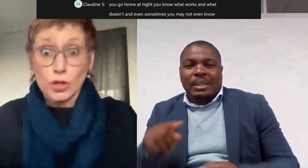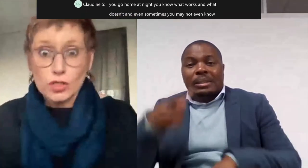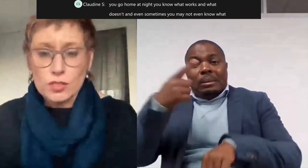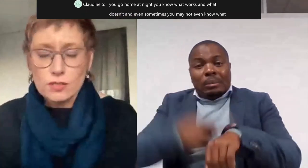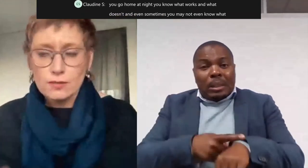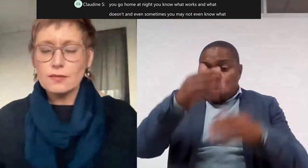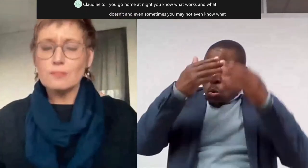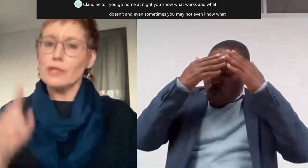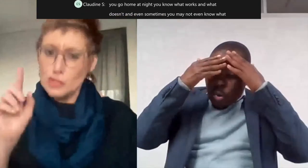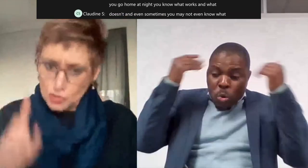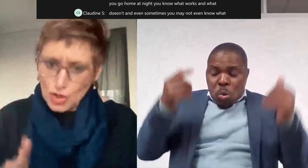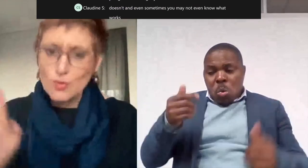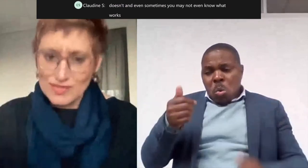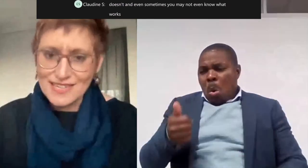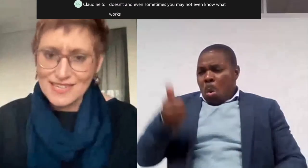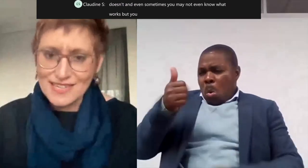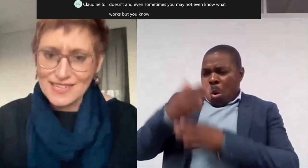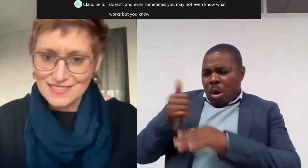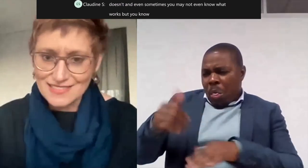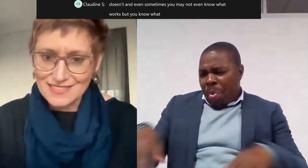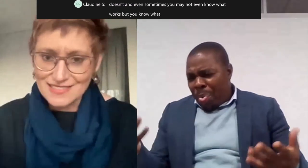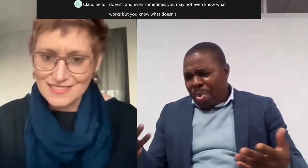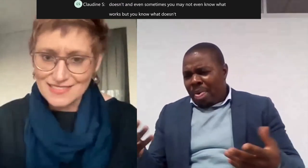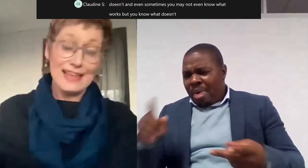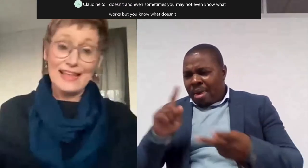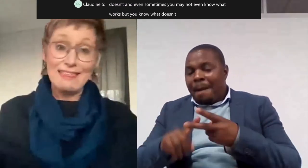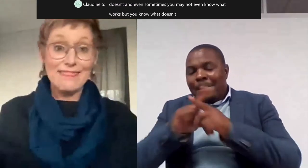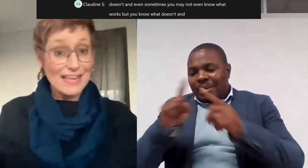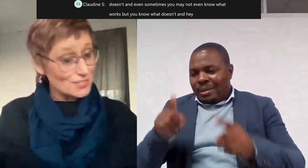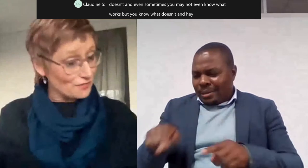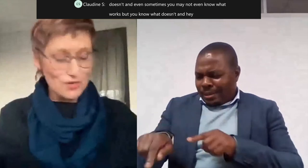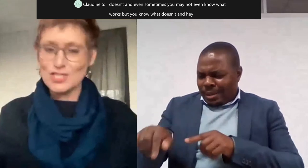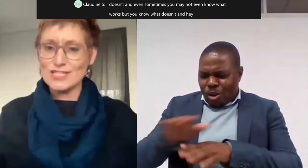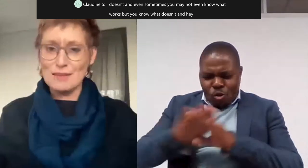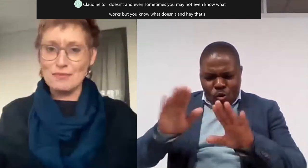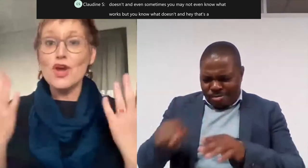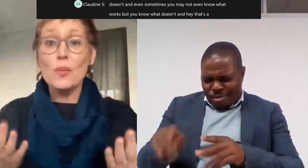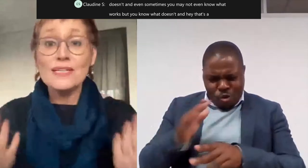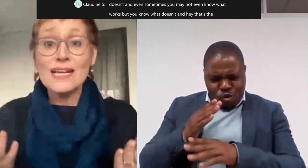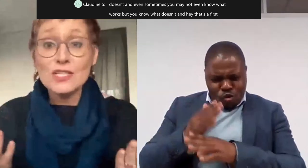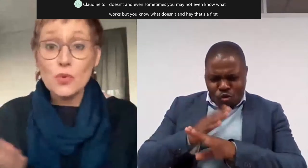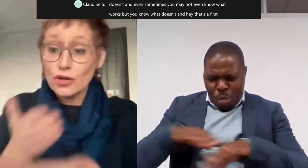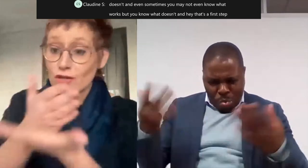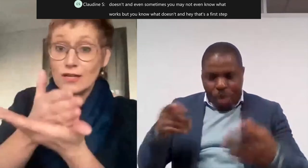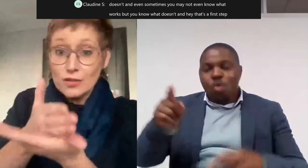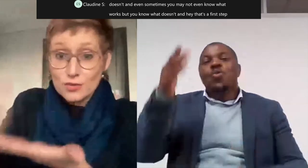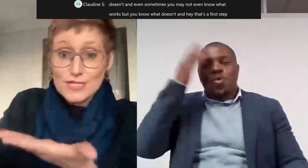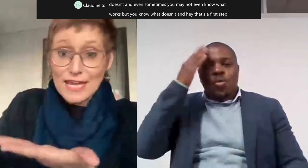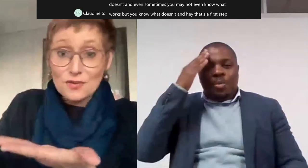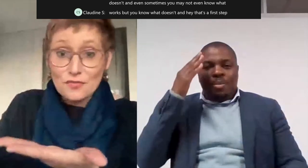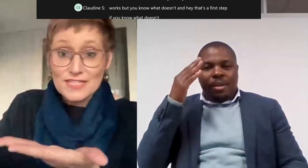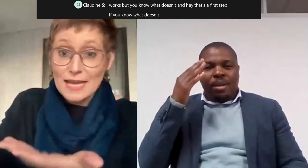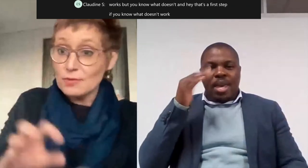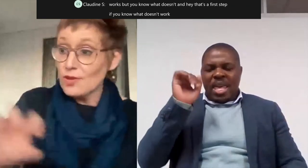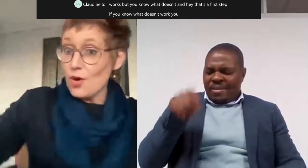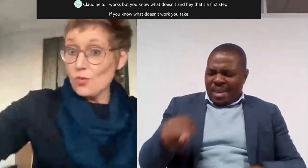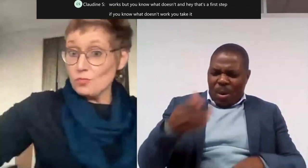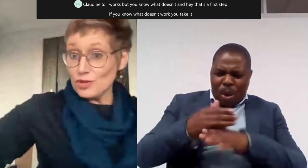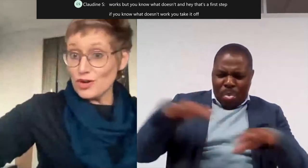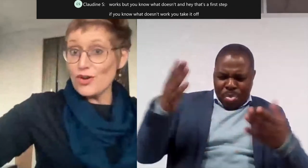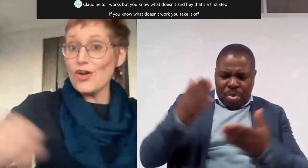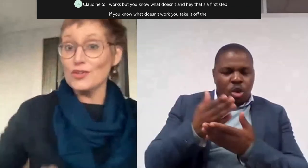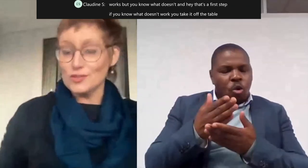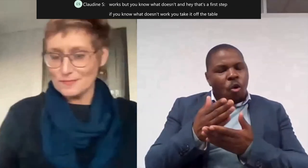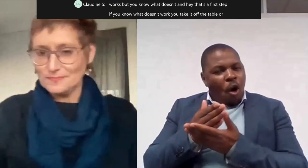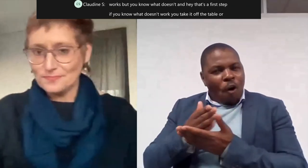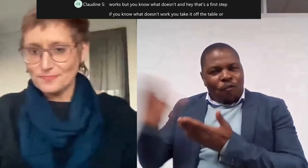what works, but you know what doesn't. And hey, that's a first step. If you know what doesn't work, you take it off the table